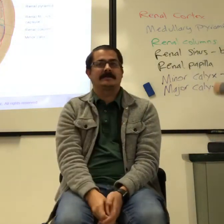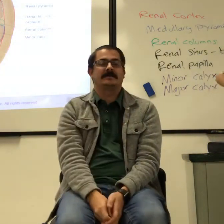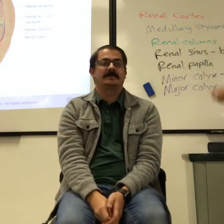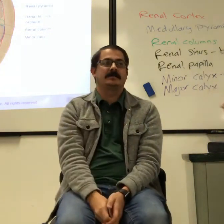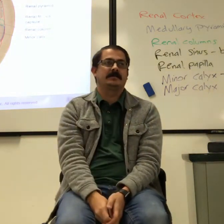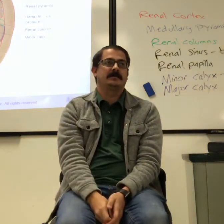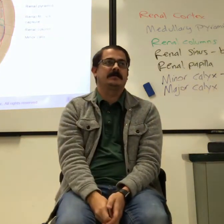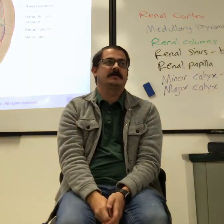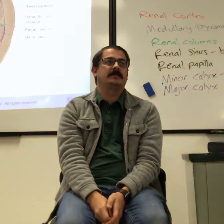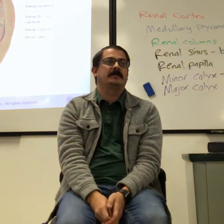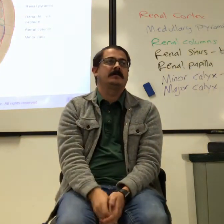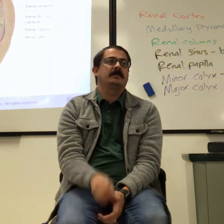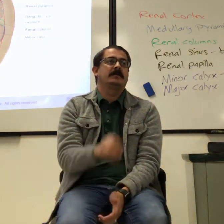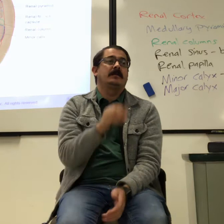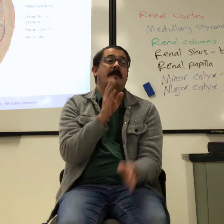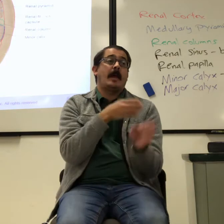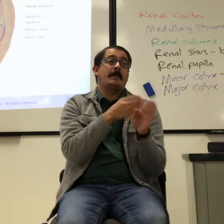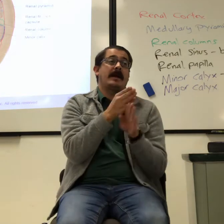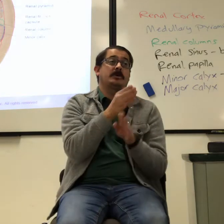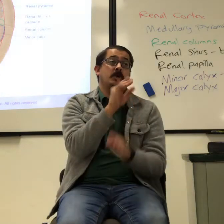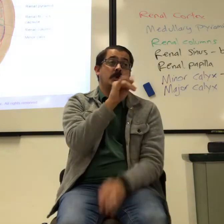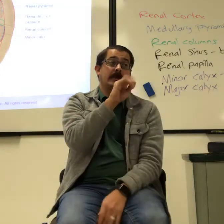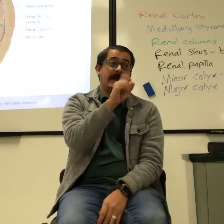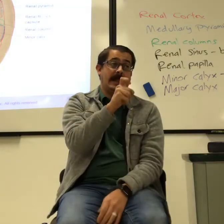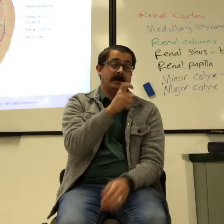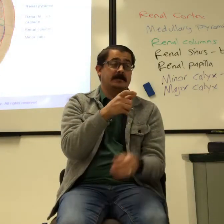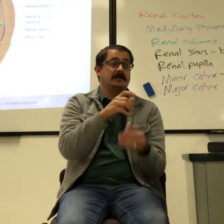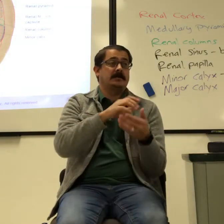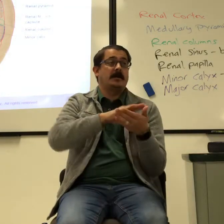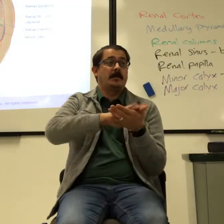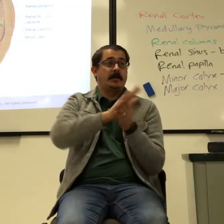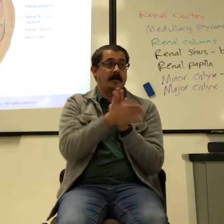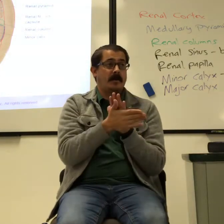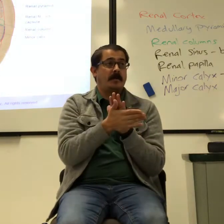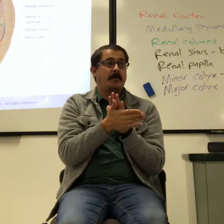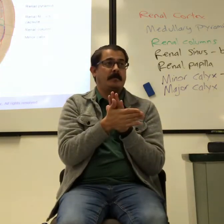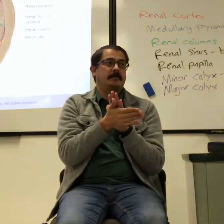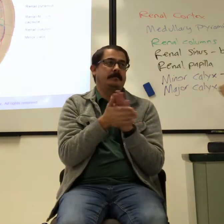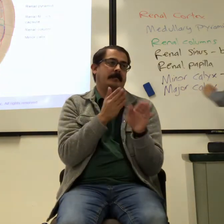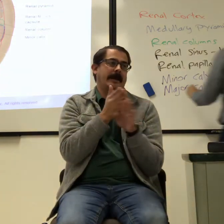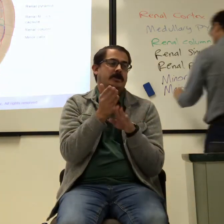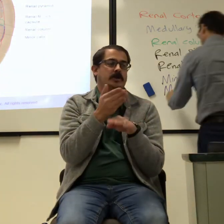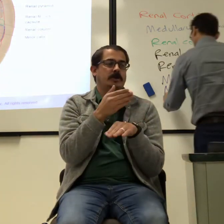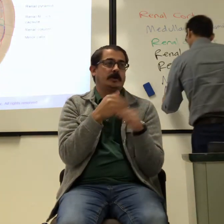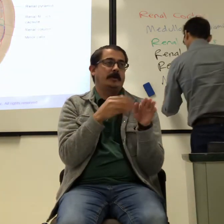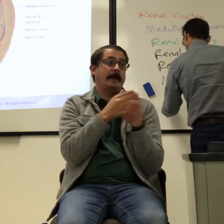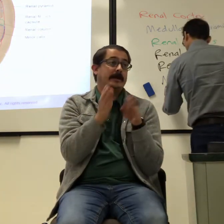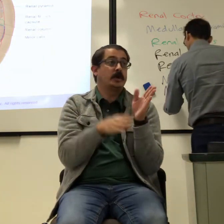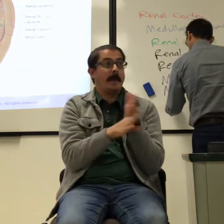And then the major calyces will merge to form one renal pelvis.